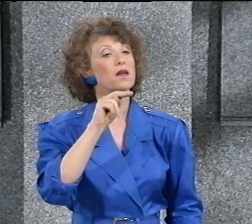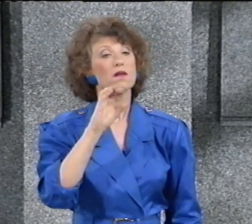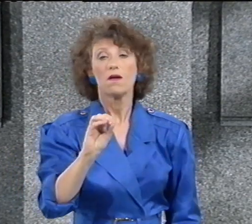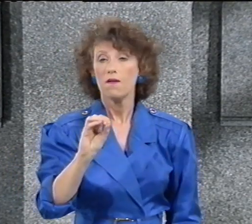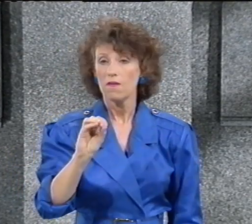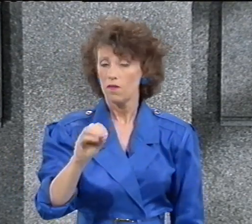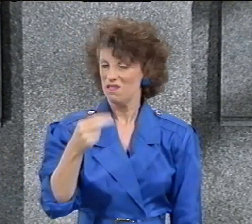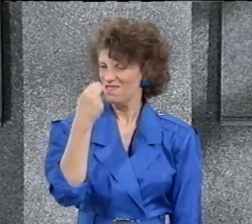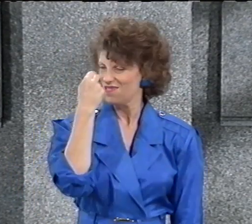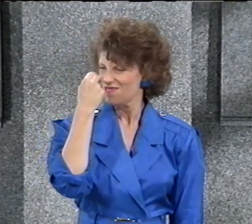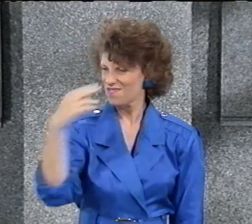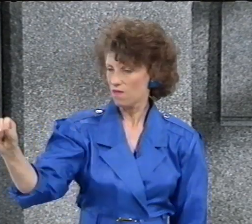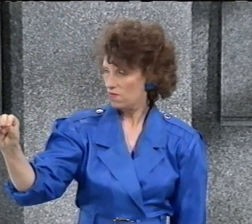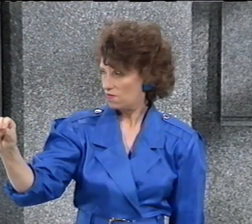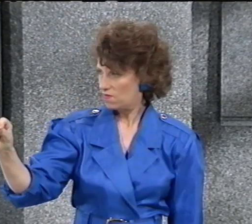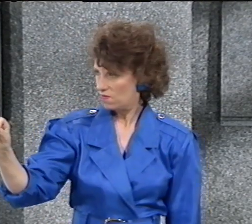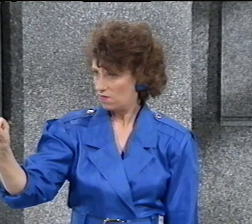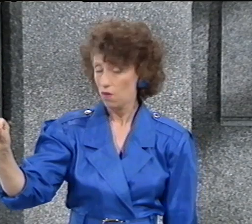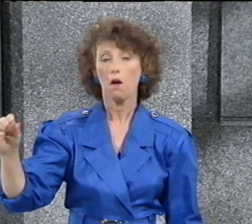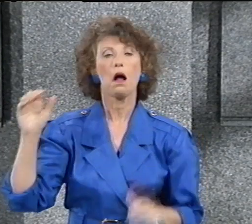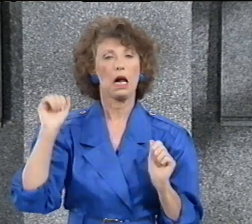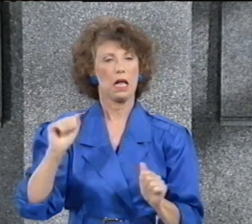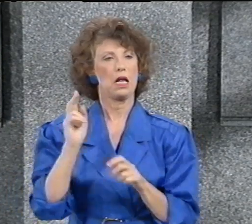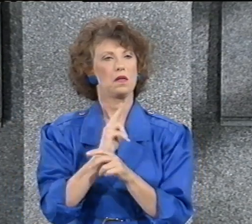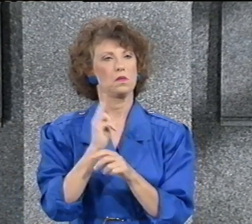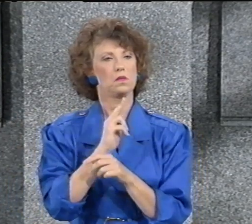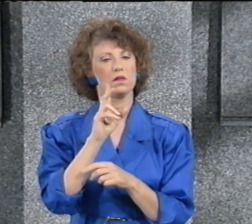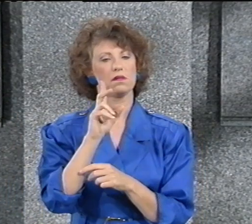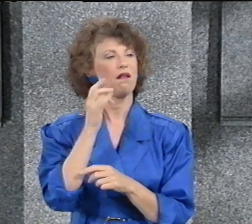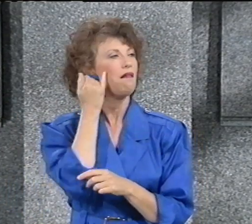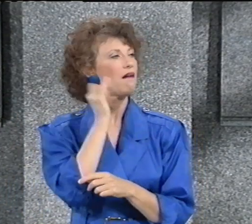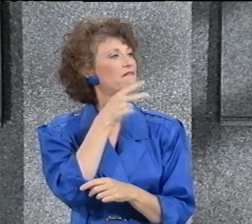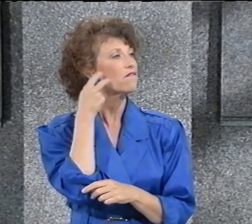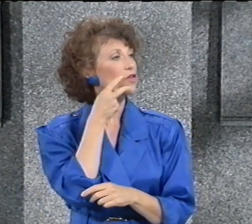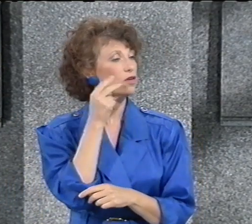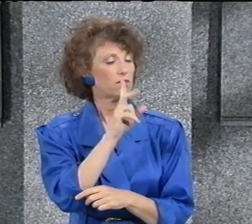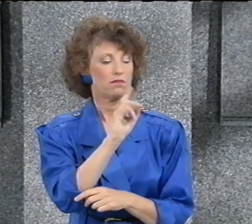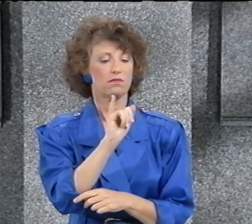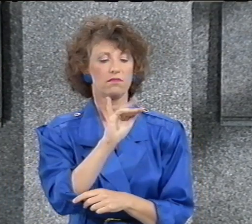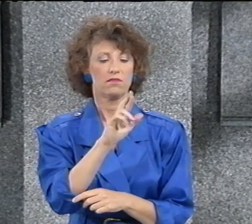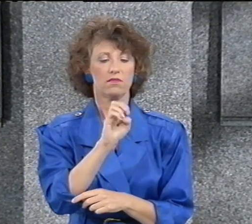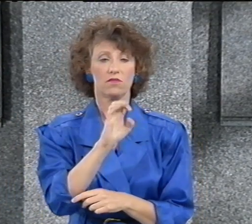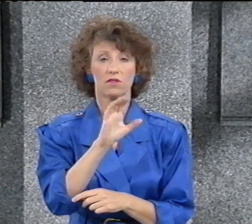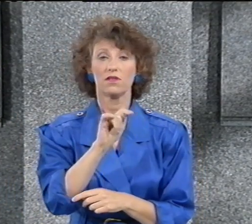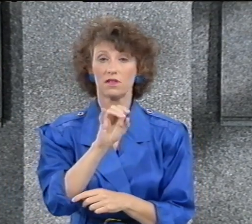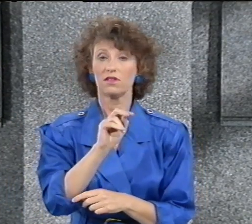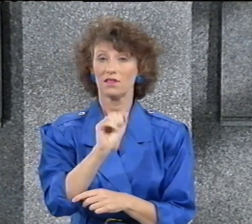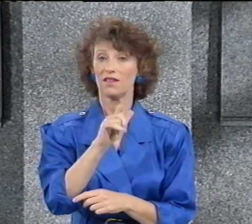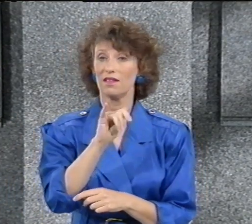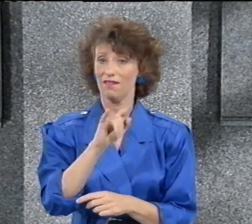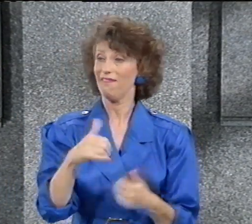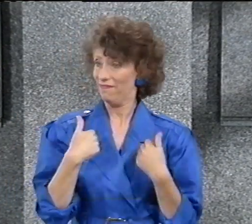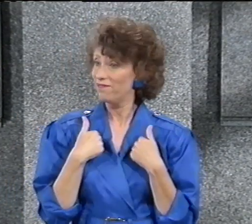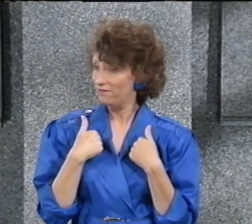natural tendency to save energy by staying in the twisted position. The loan sign for no